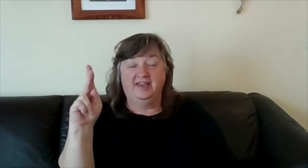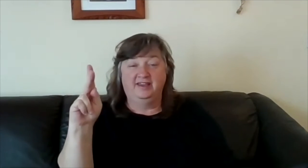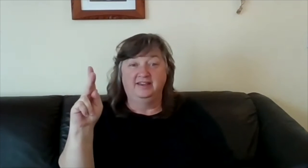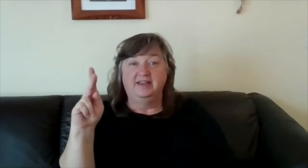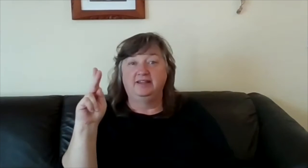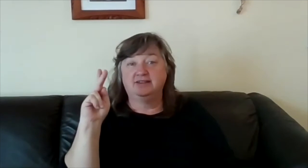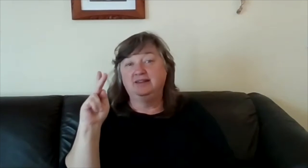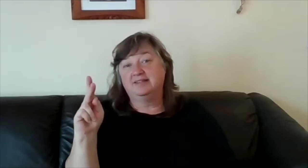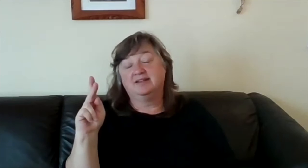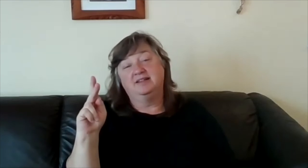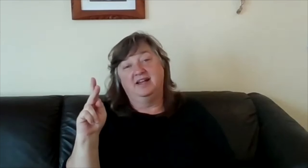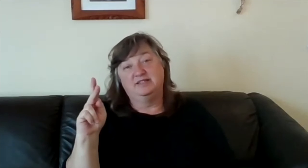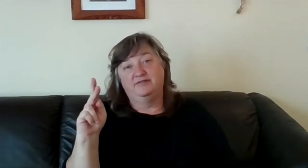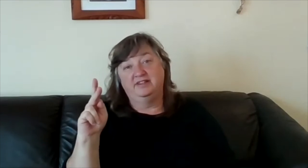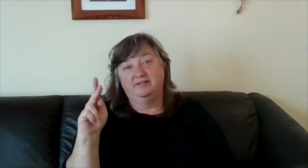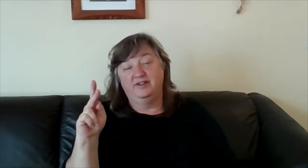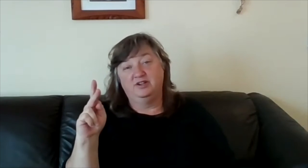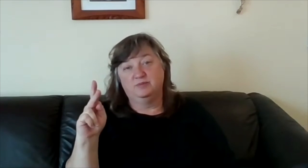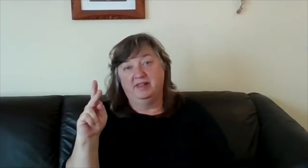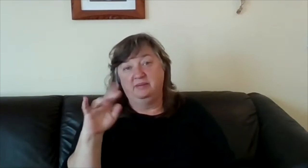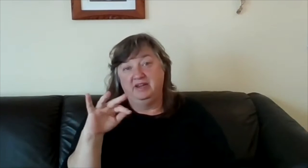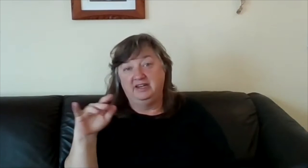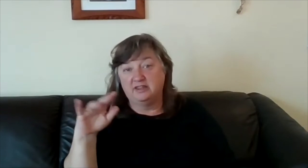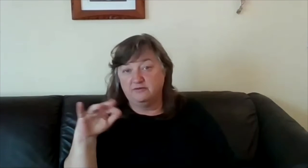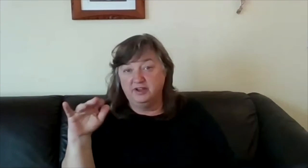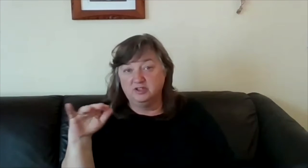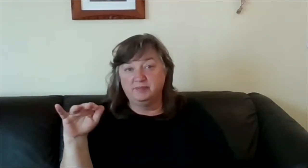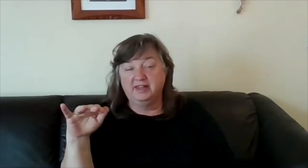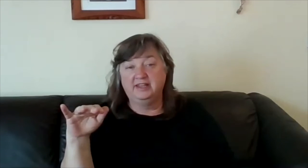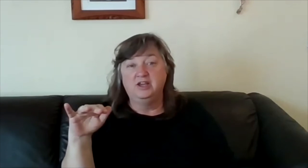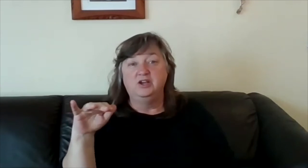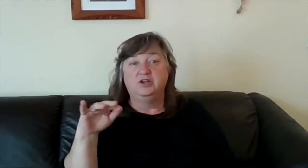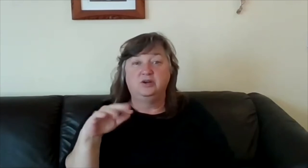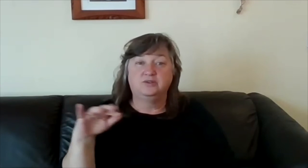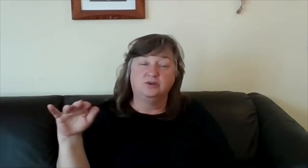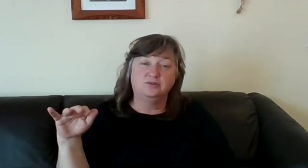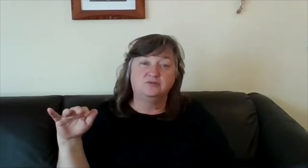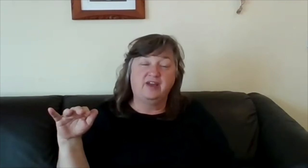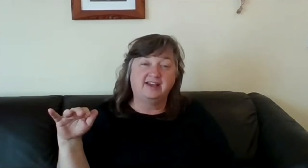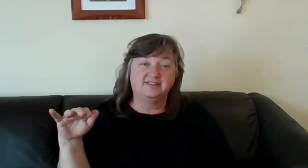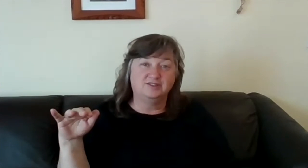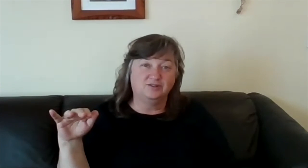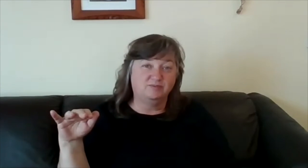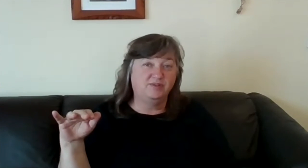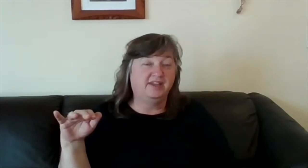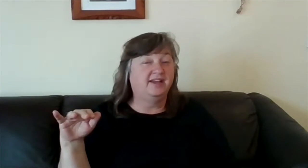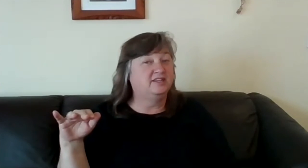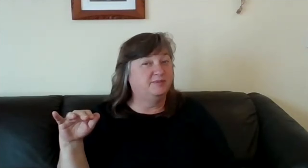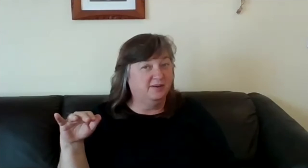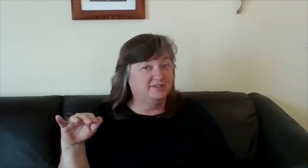P-A-R-K. It's a lexicalized finger spelling, meaning the finger spelling goes so fast and so smoothly, it has become its